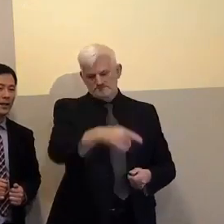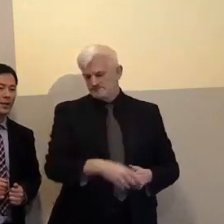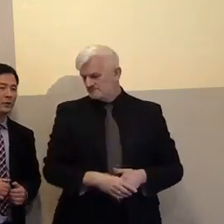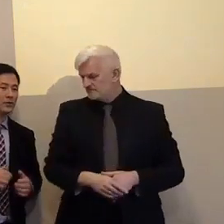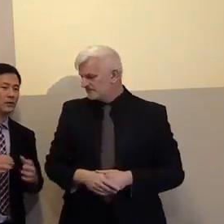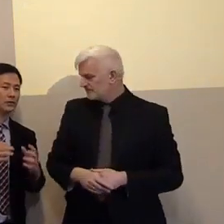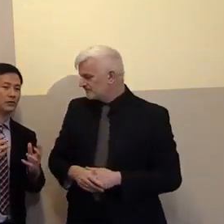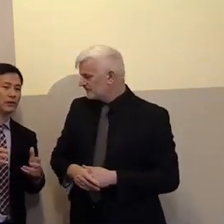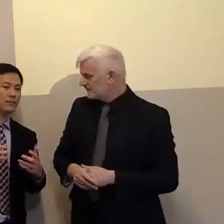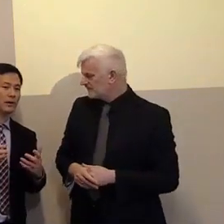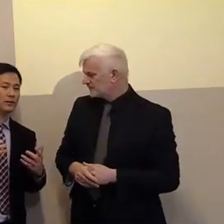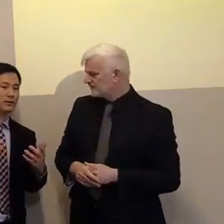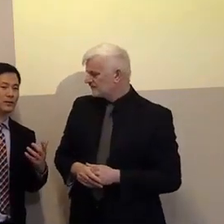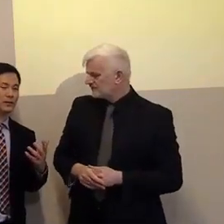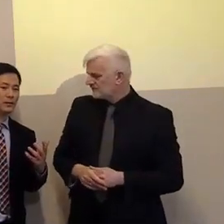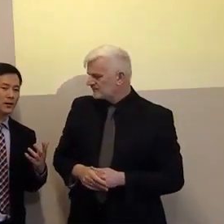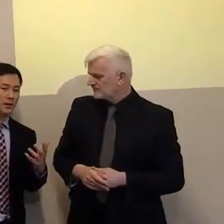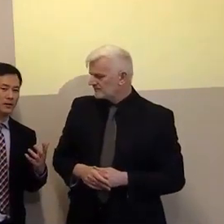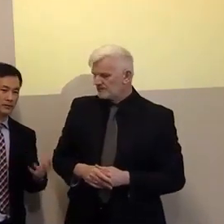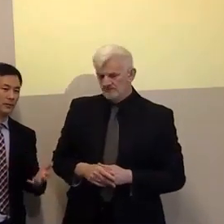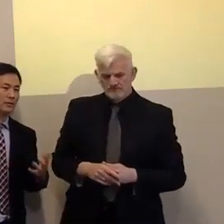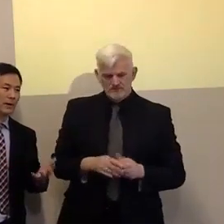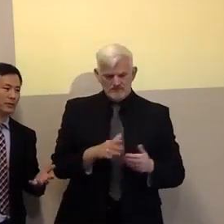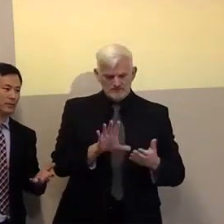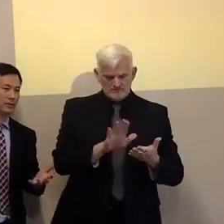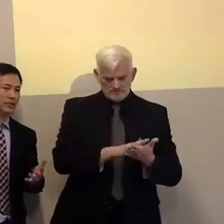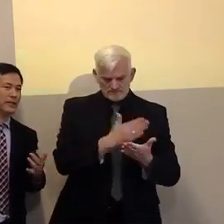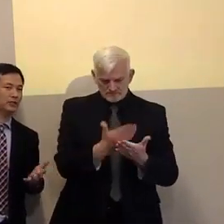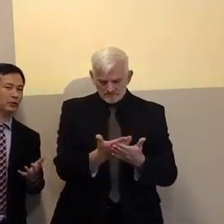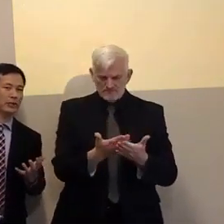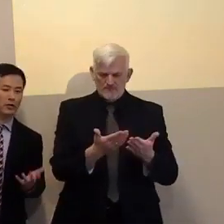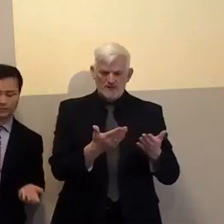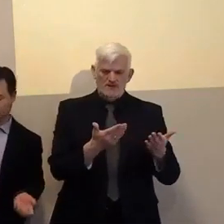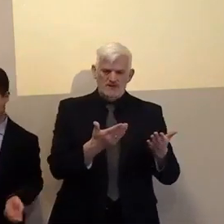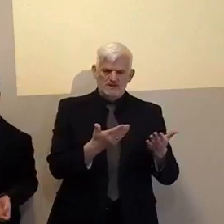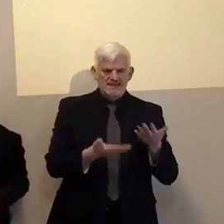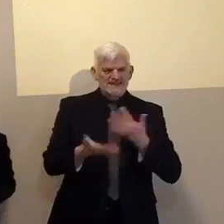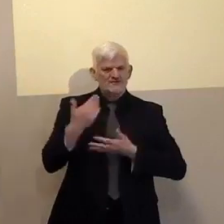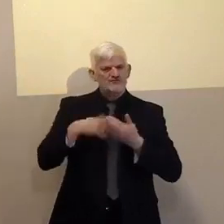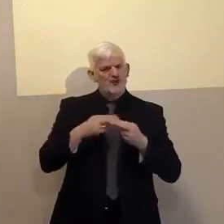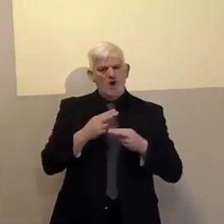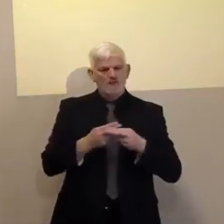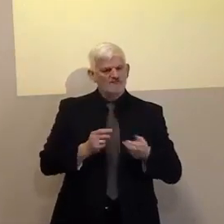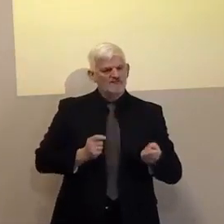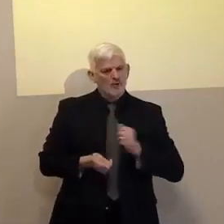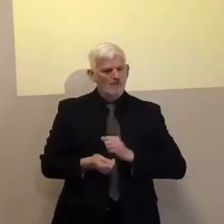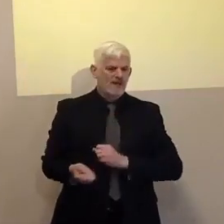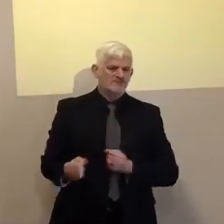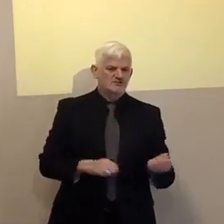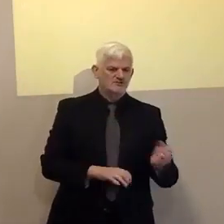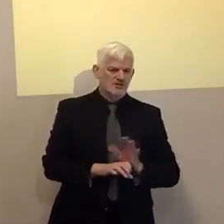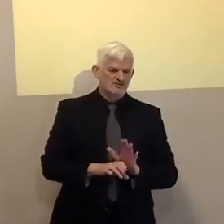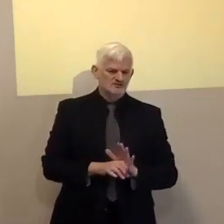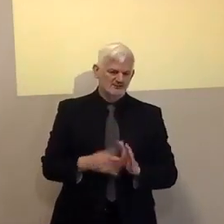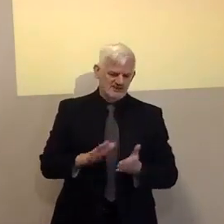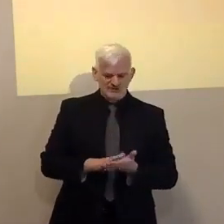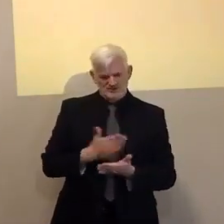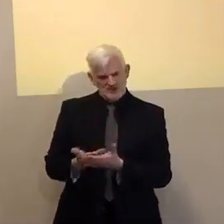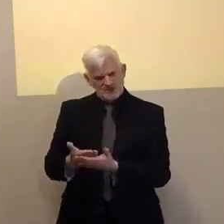And also story about the Reformed Baptist, history of Reformed Baptist Church. So that